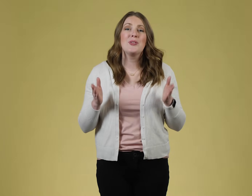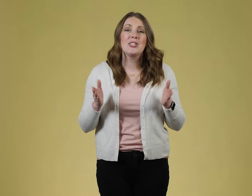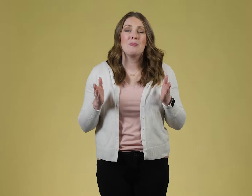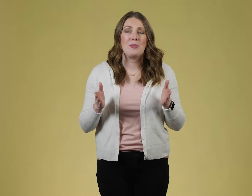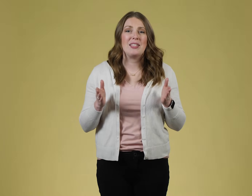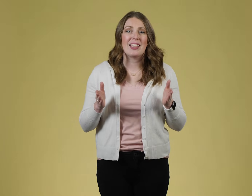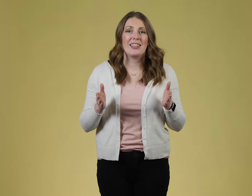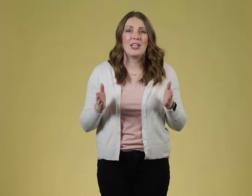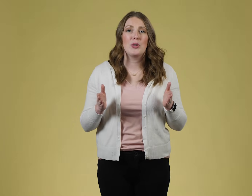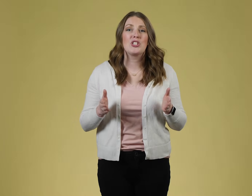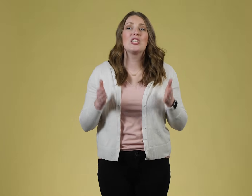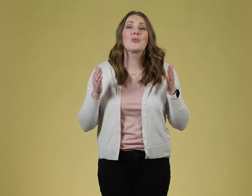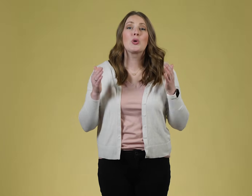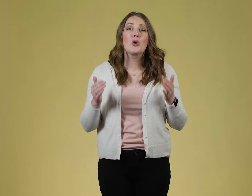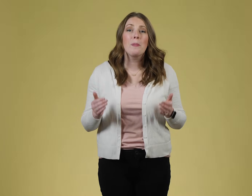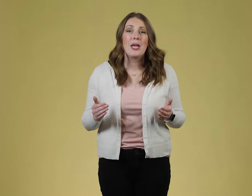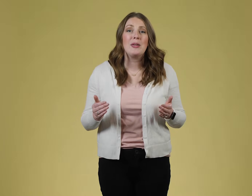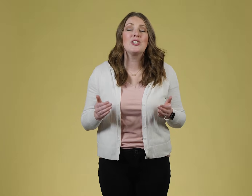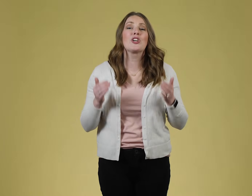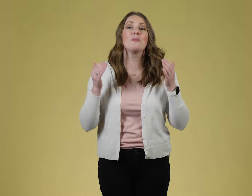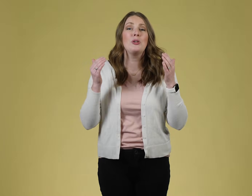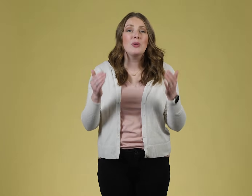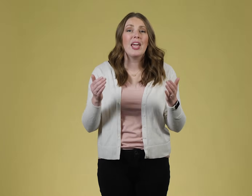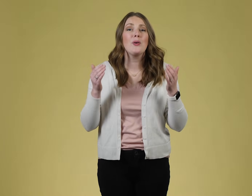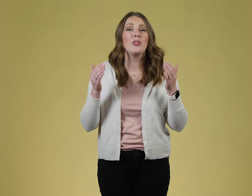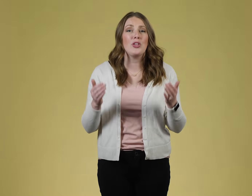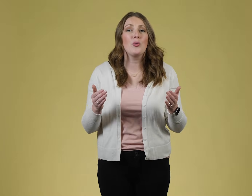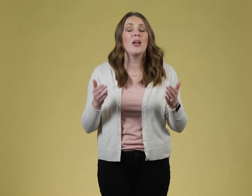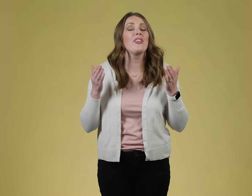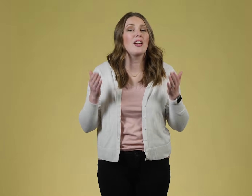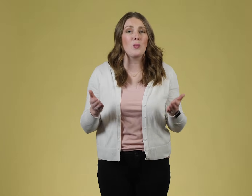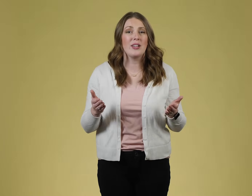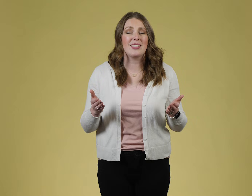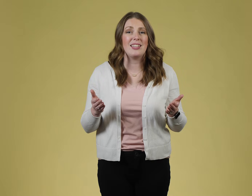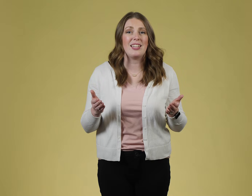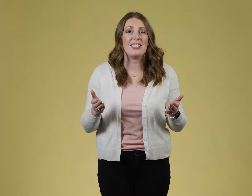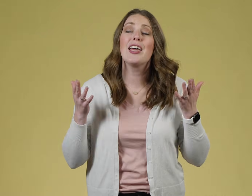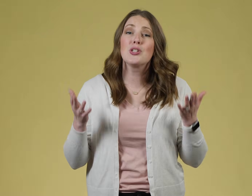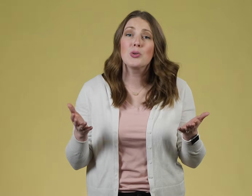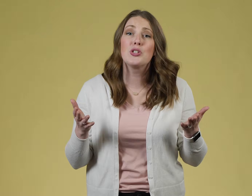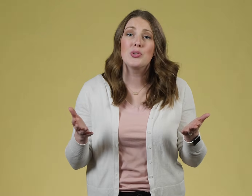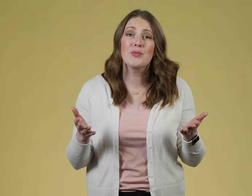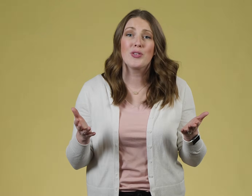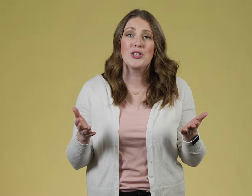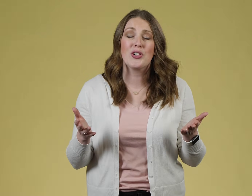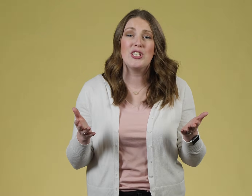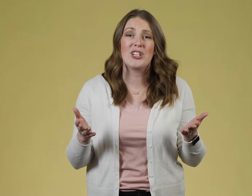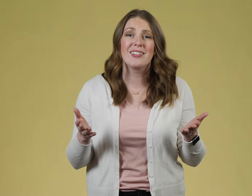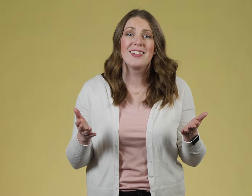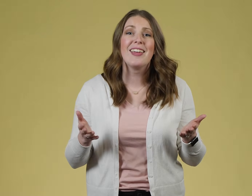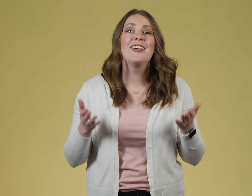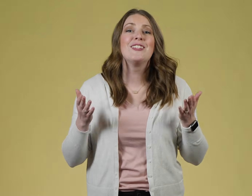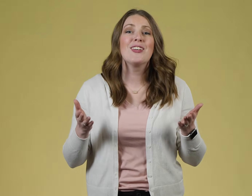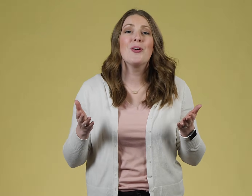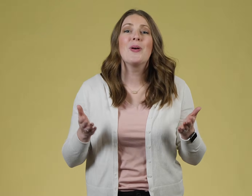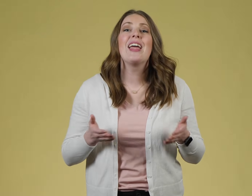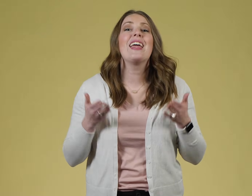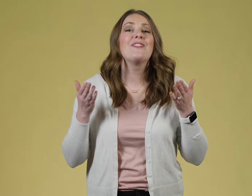using baby sign language is for your baby to communicate with you in their wants and needs and to reduce some frustration. So if